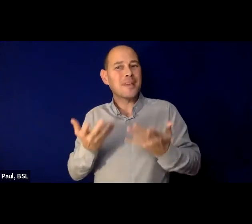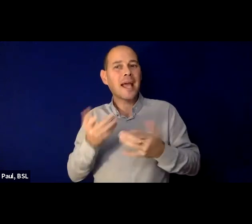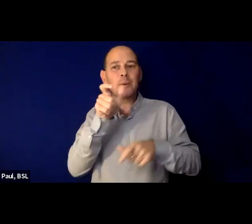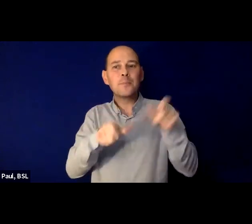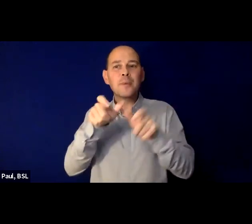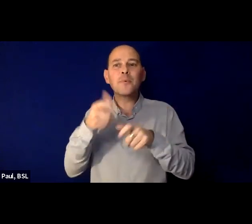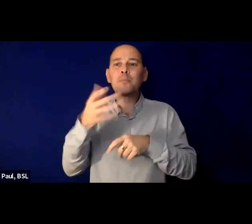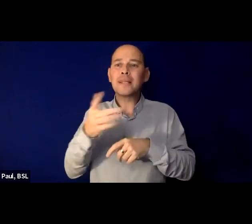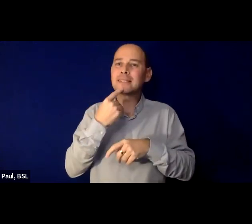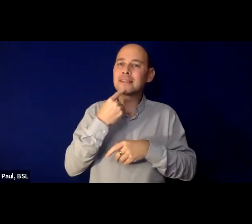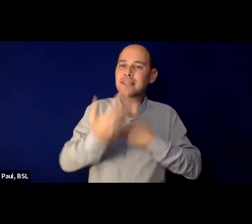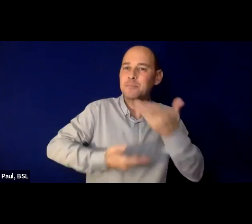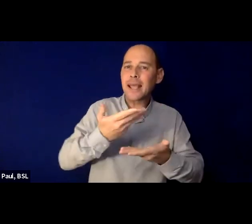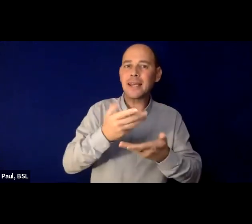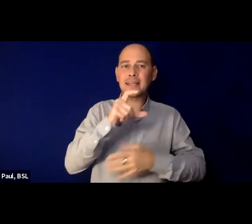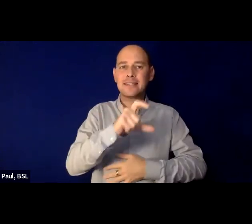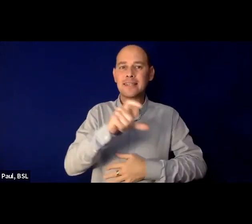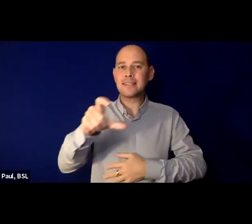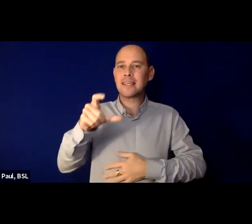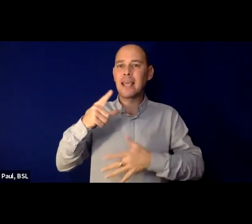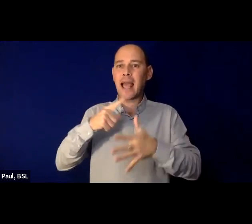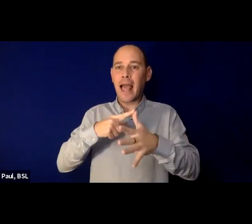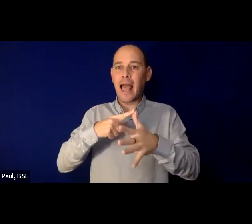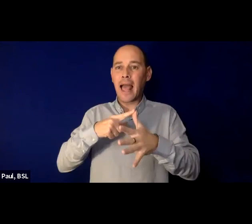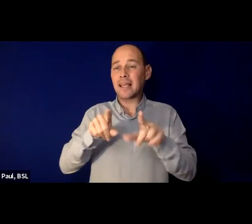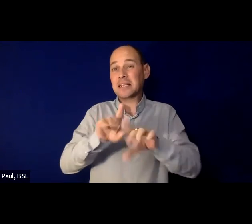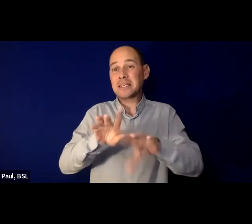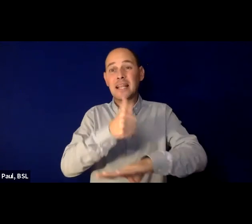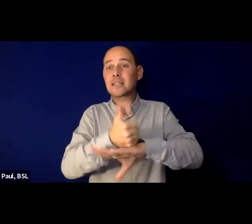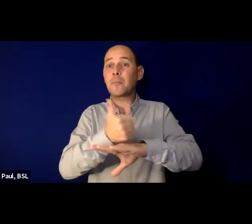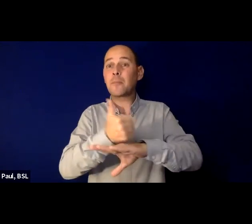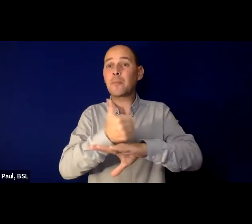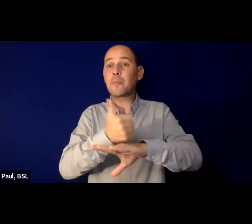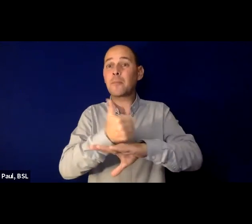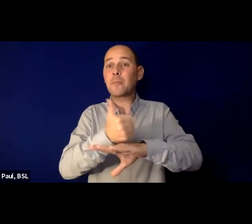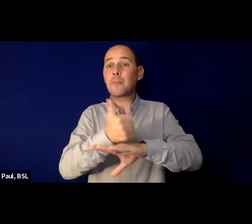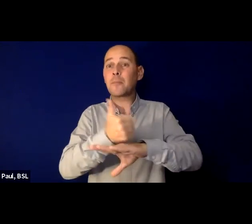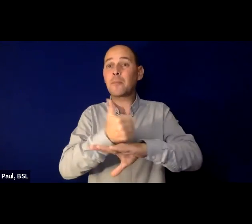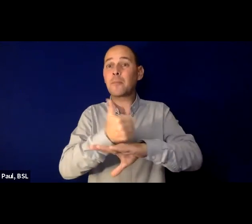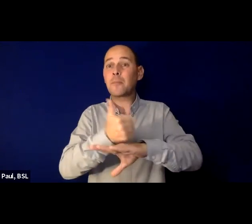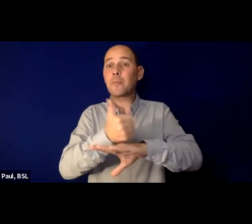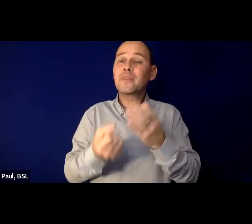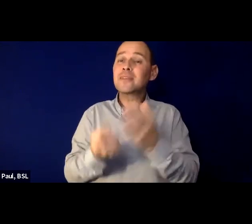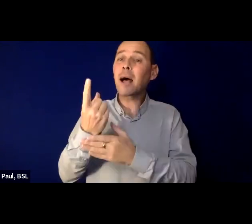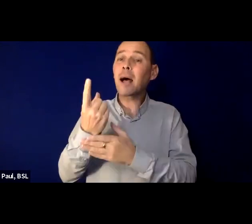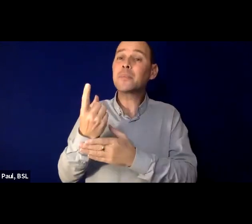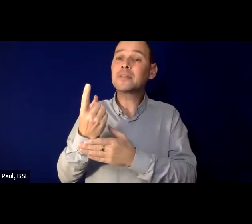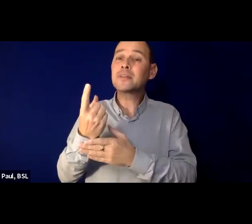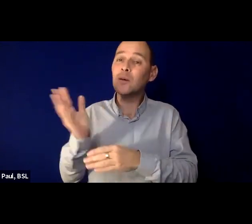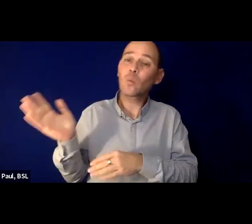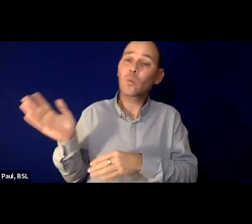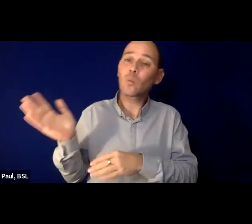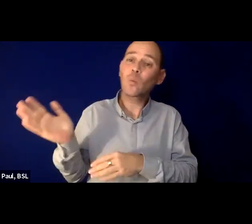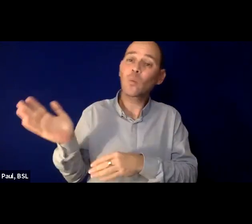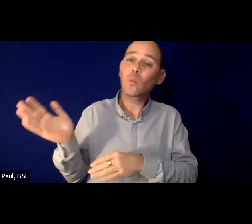formed the basis for a working group. And that was something that was seen in I think all of the countries where this has happened so far. The working